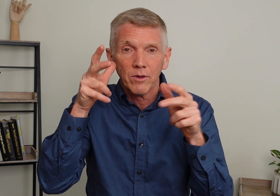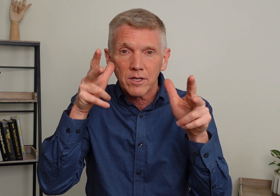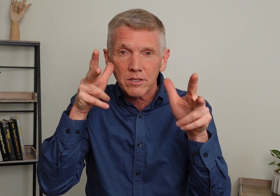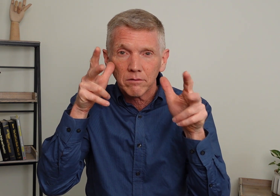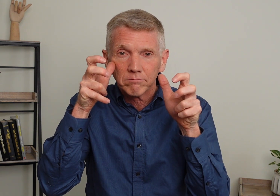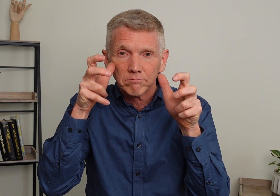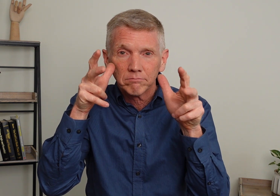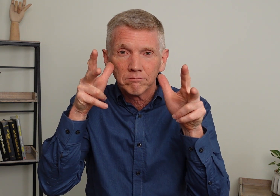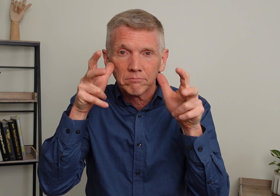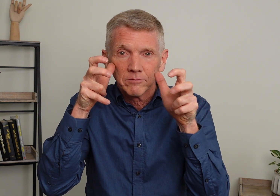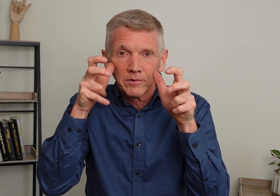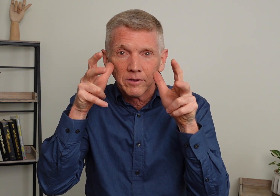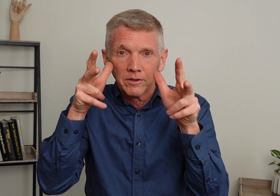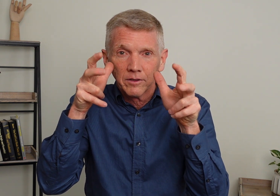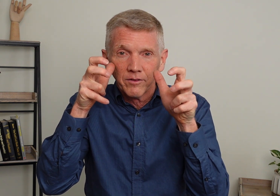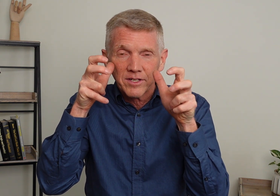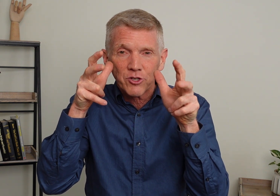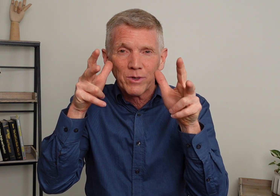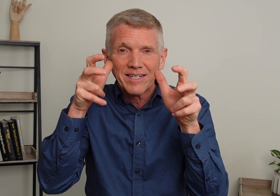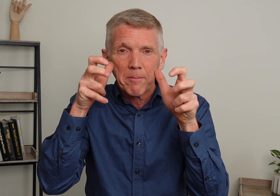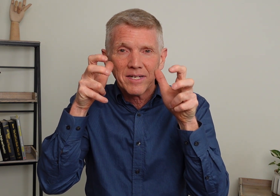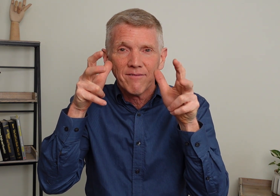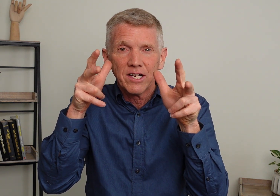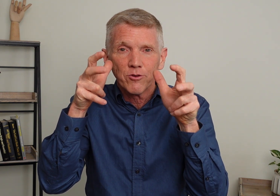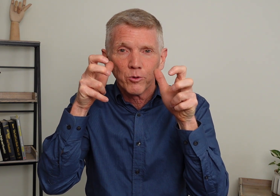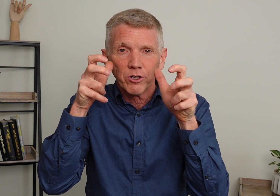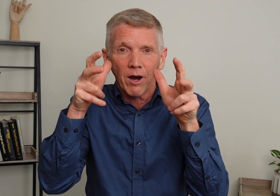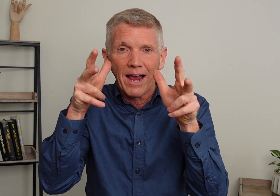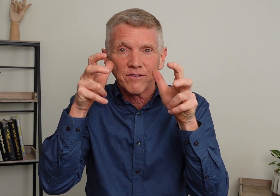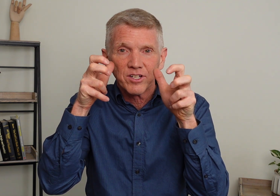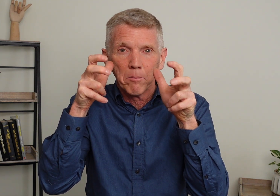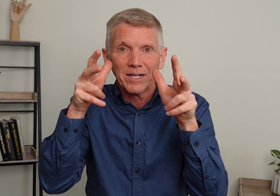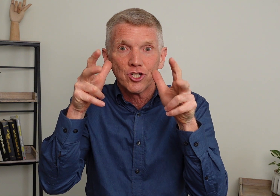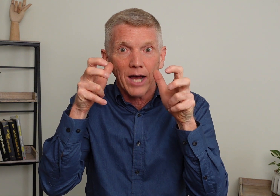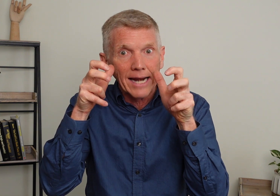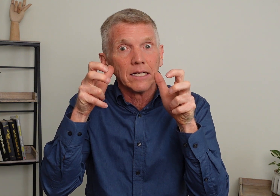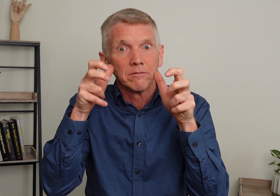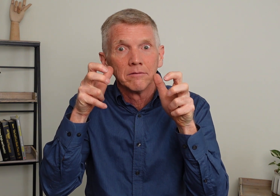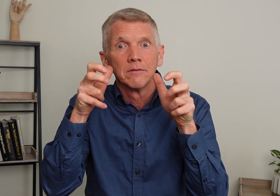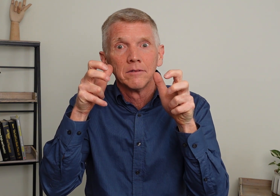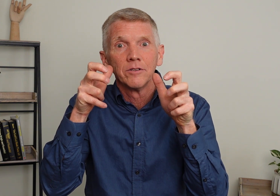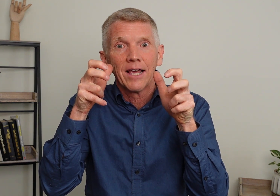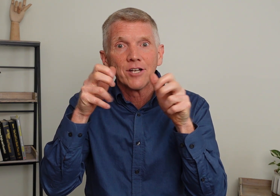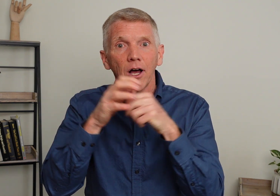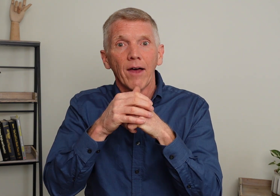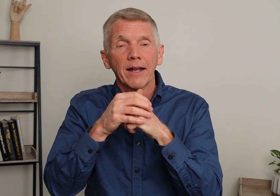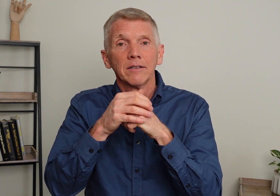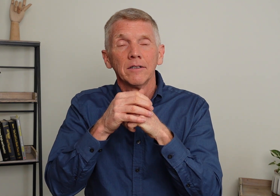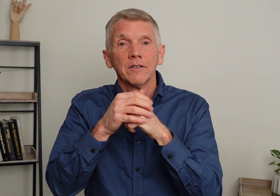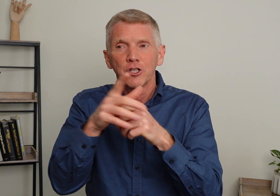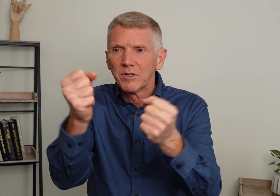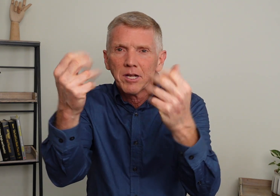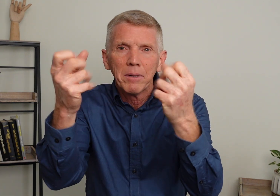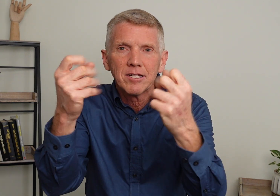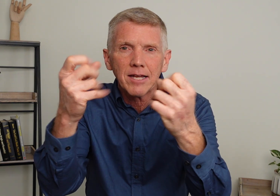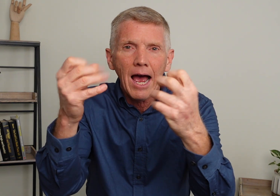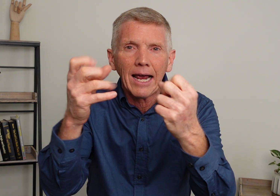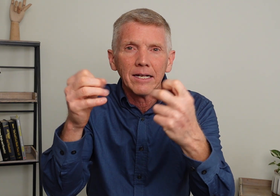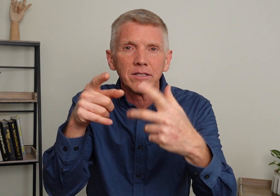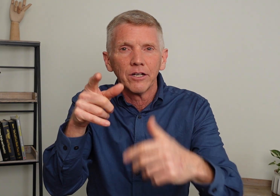this. This is receptivity through your eyes of somebody signing. Did you catch all that? So when somebody signs